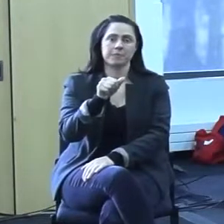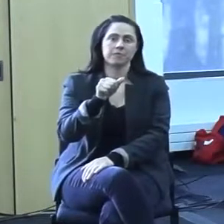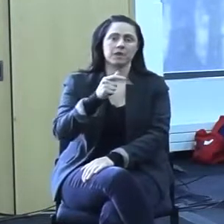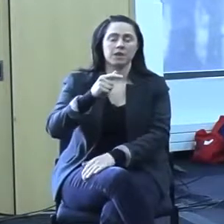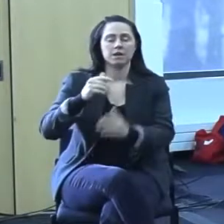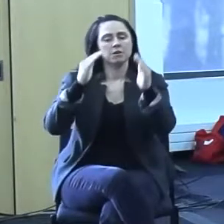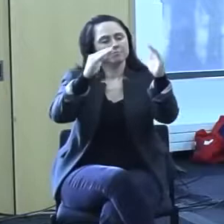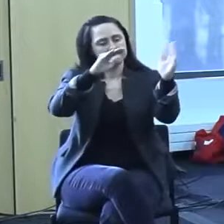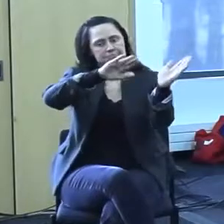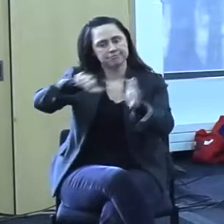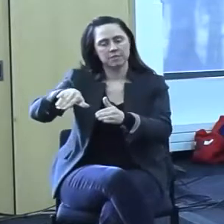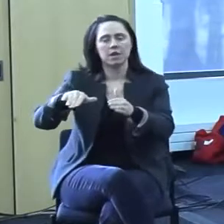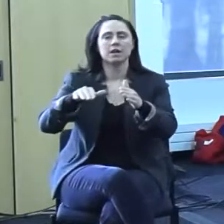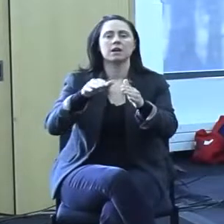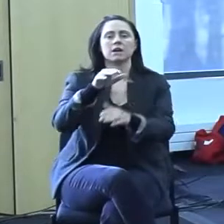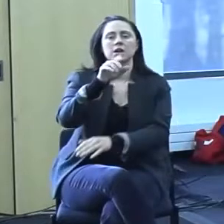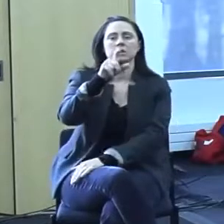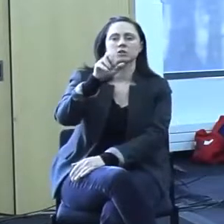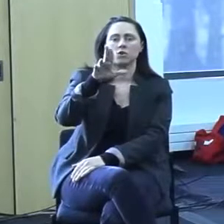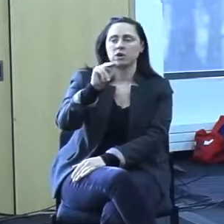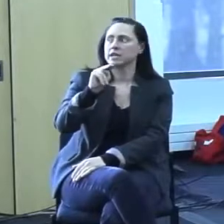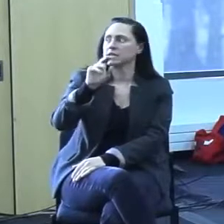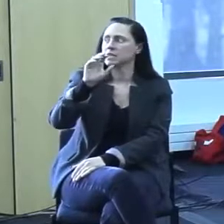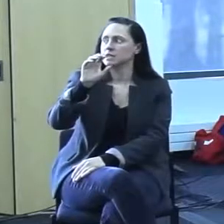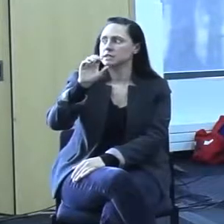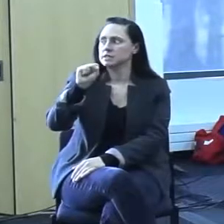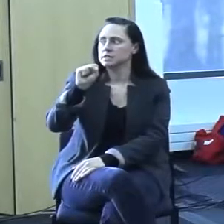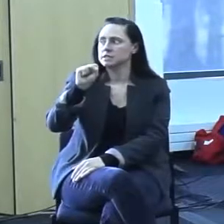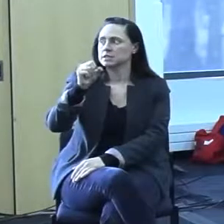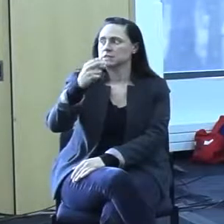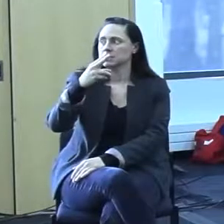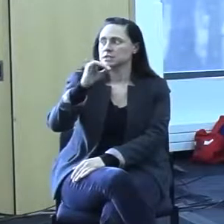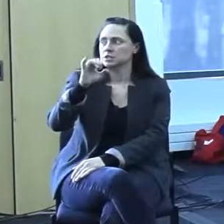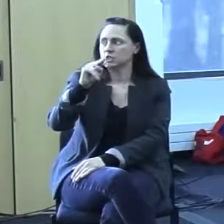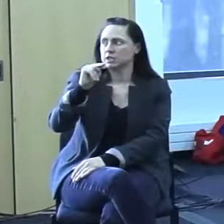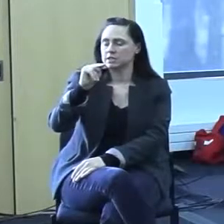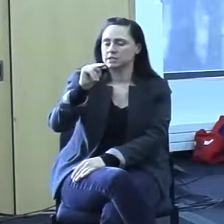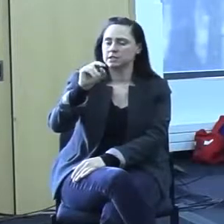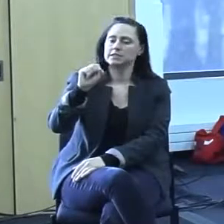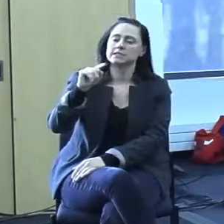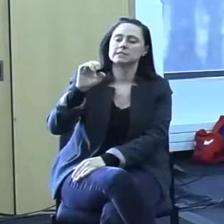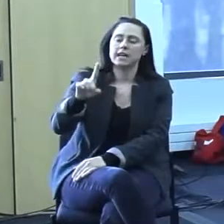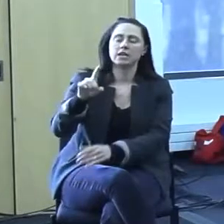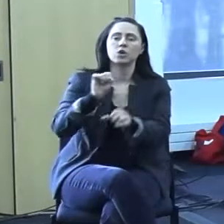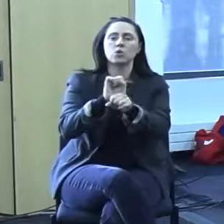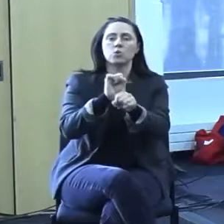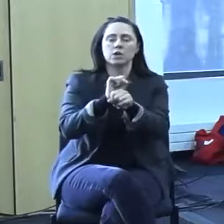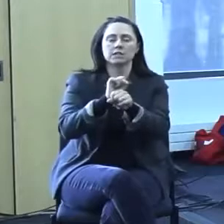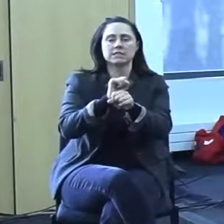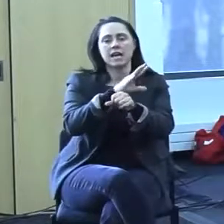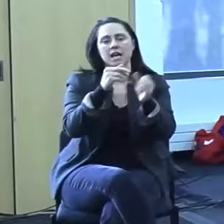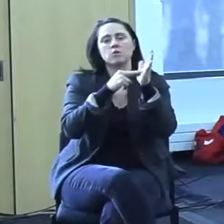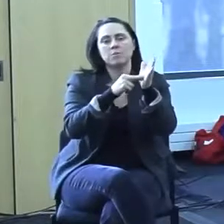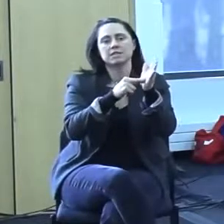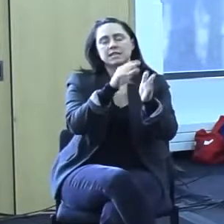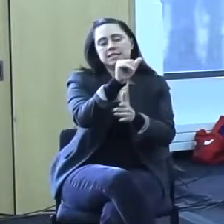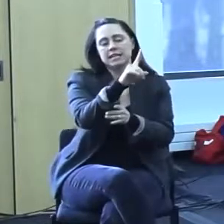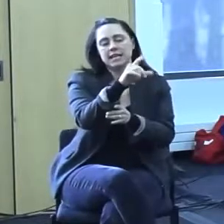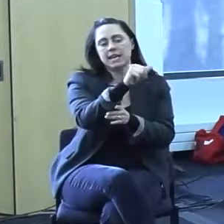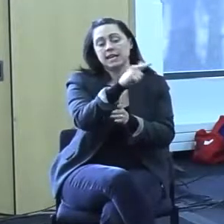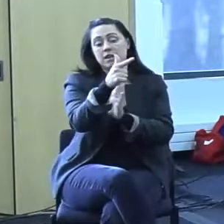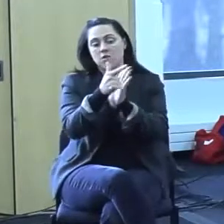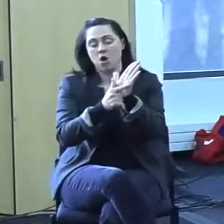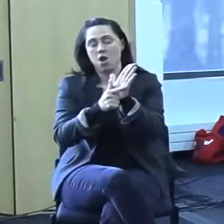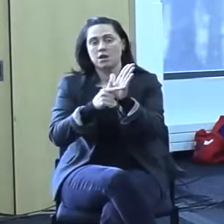We next had Lorian Shainstead, who works at the law firm RCK, to represent ADA in law. She educated us